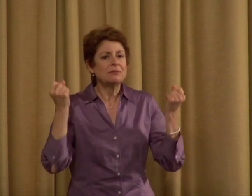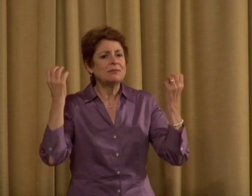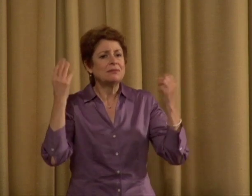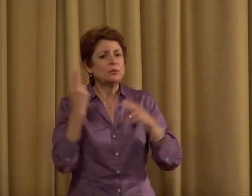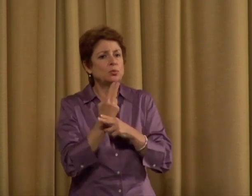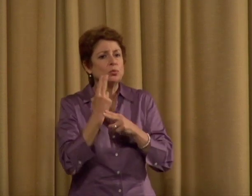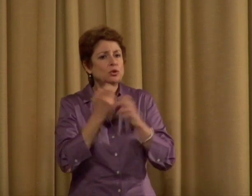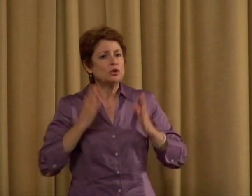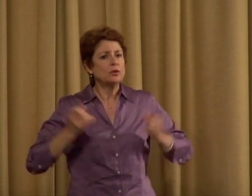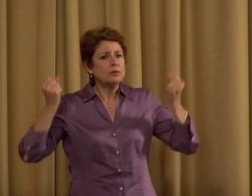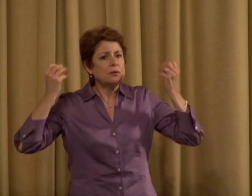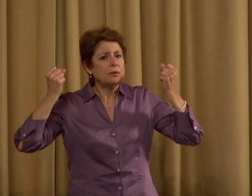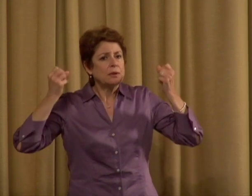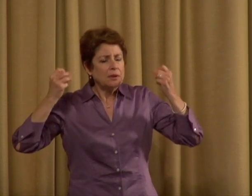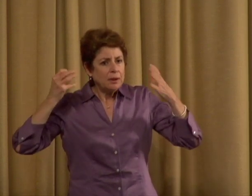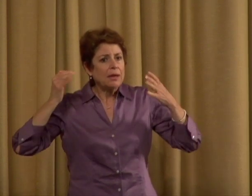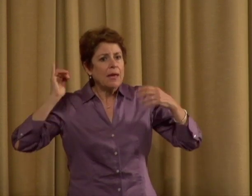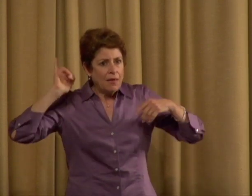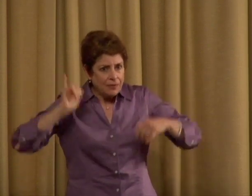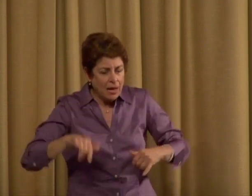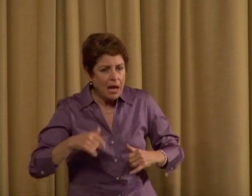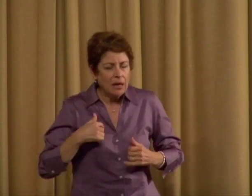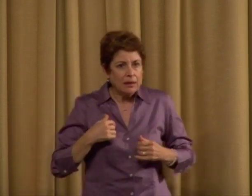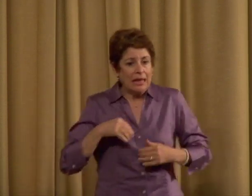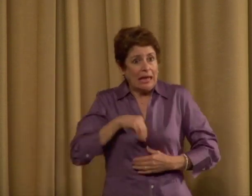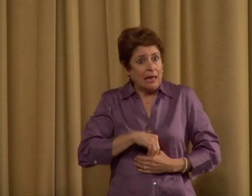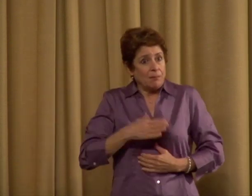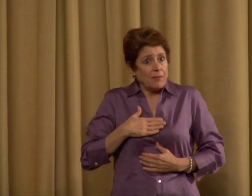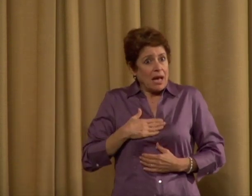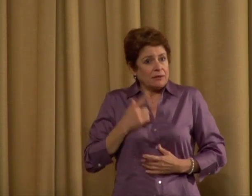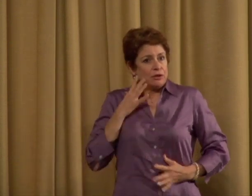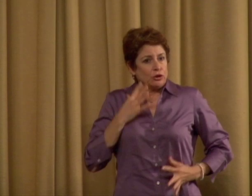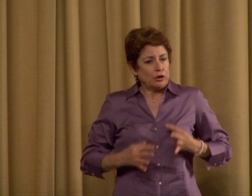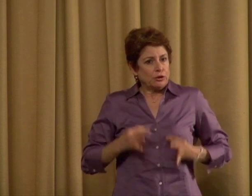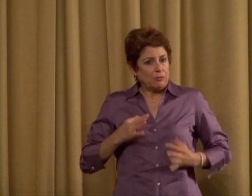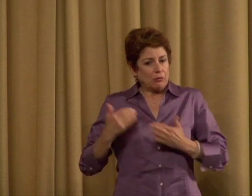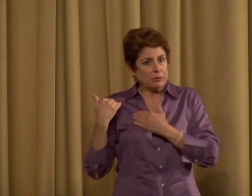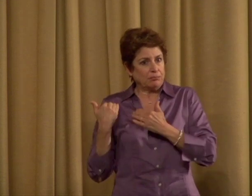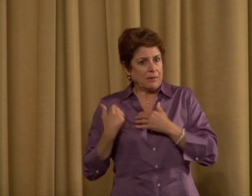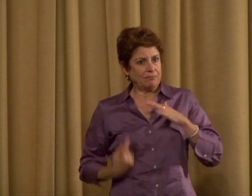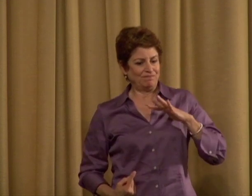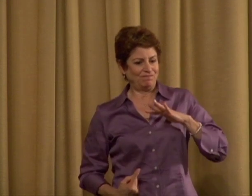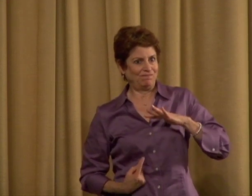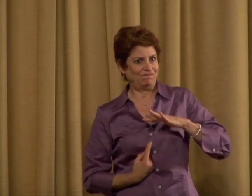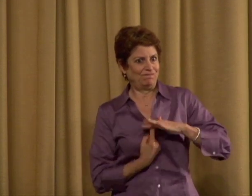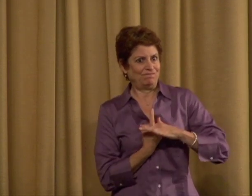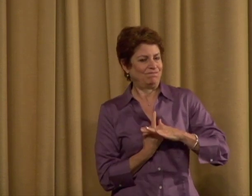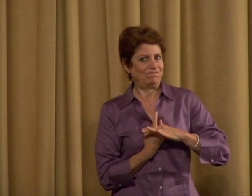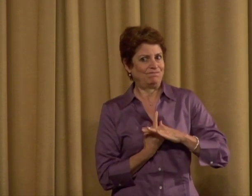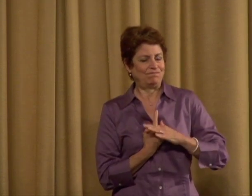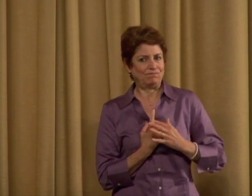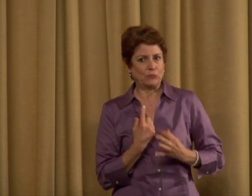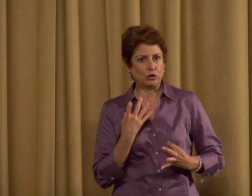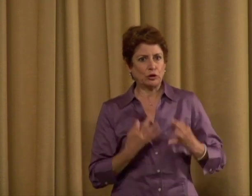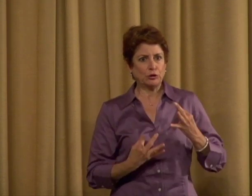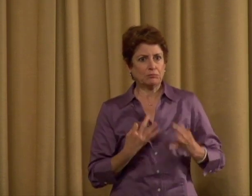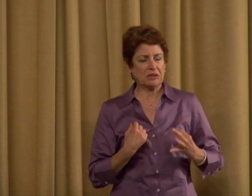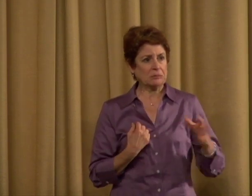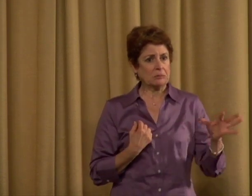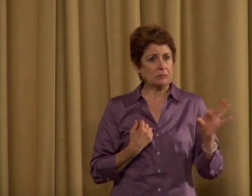Communication, that was natural for me, using sign language. In that character, it was my judgment, my responsibility, and that came